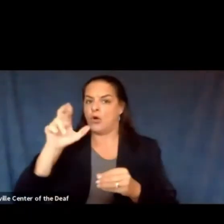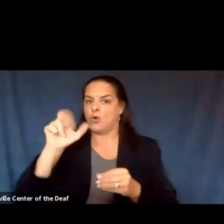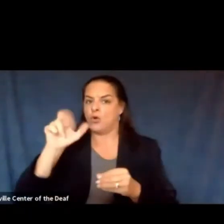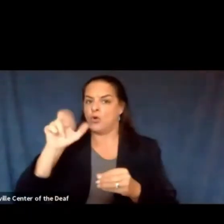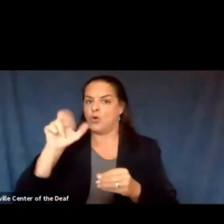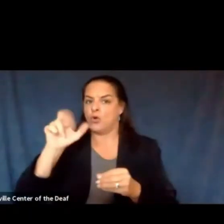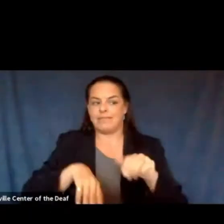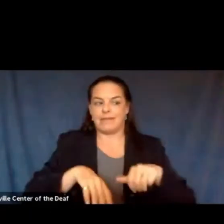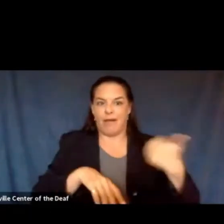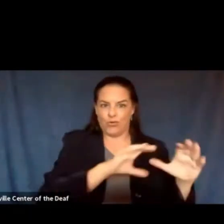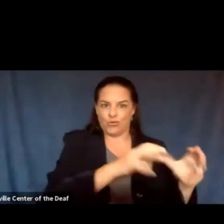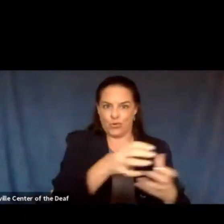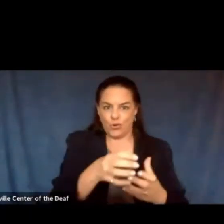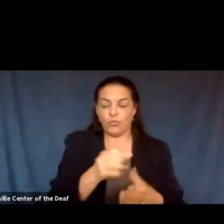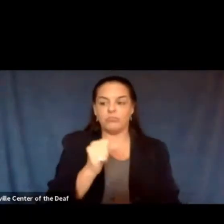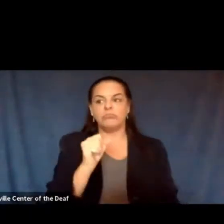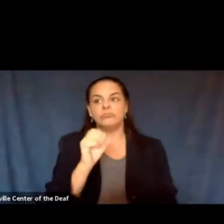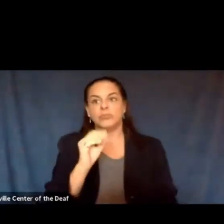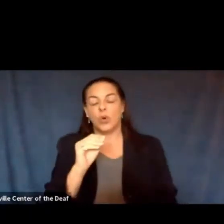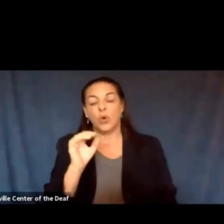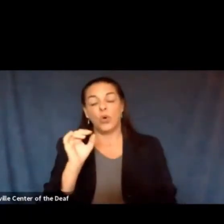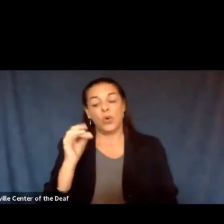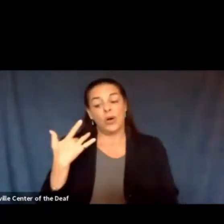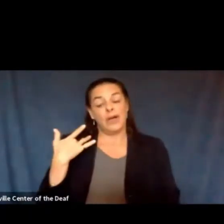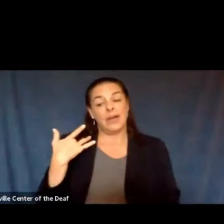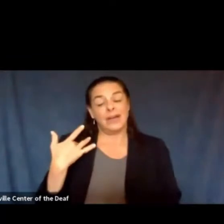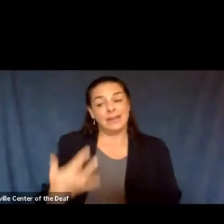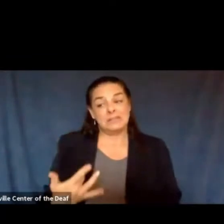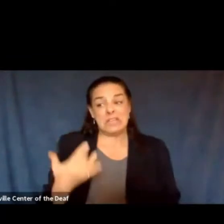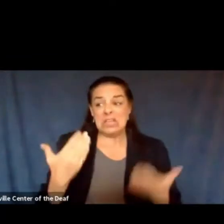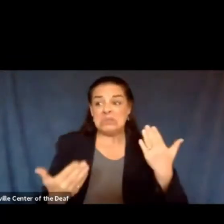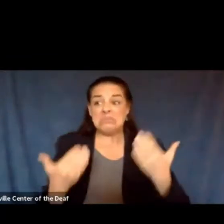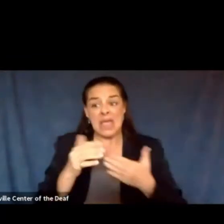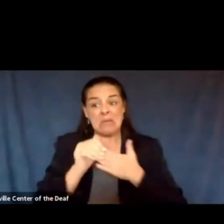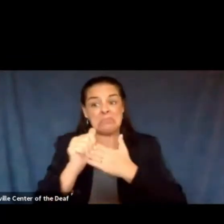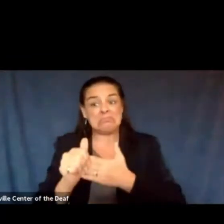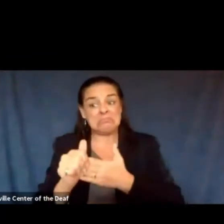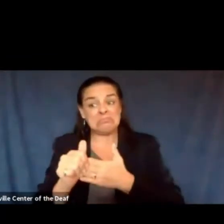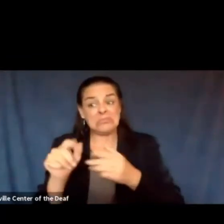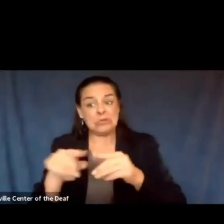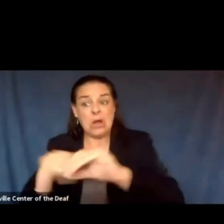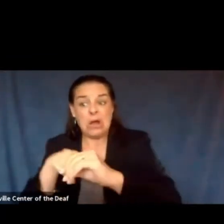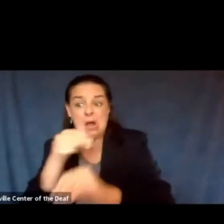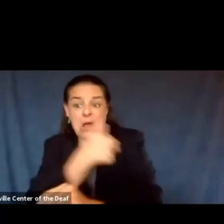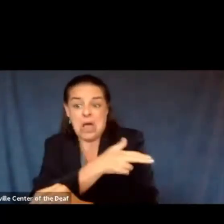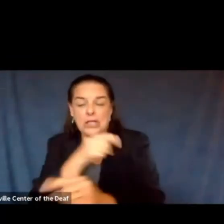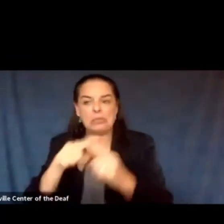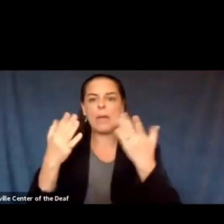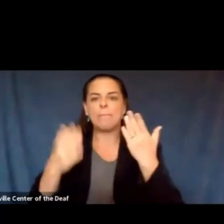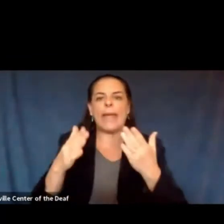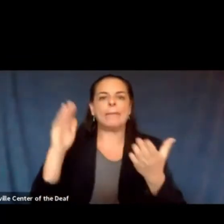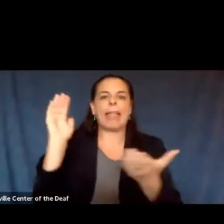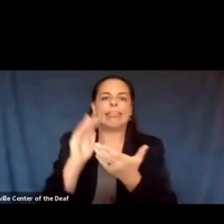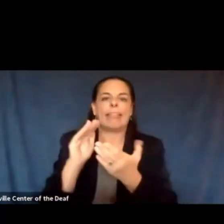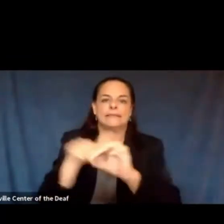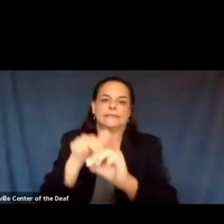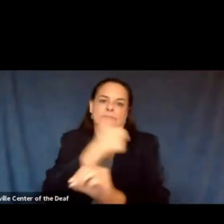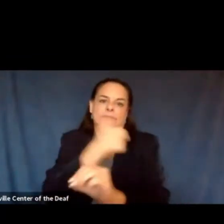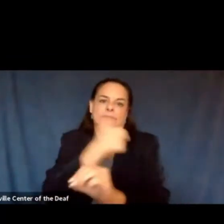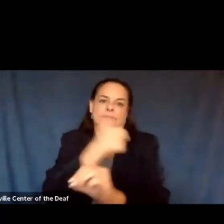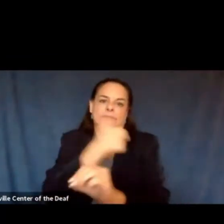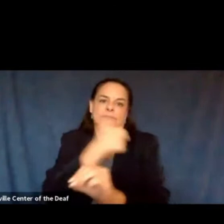So that tends to not lead to, it might lead to hospitalizations, but the hospitalizations may not be as long, and they may